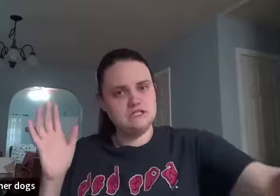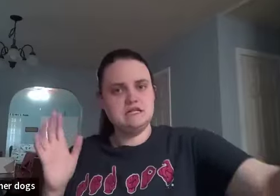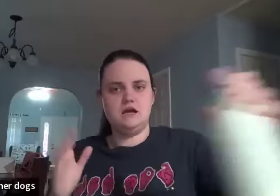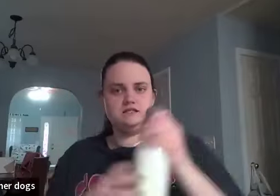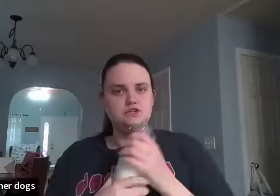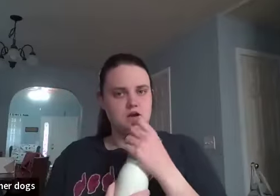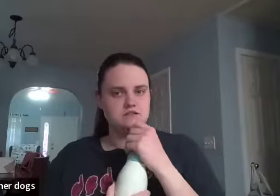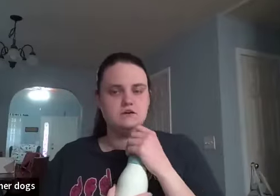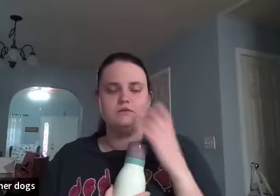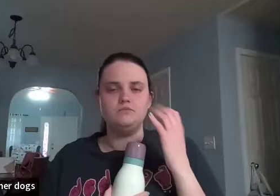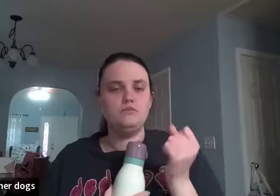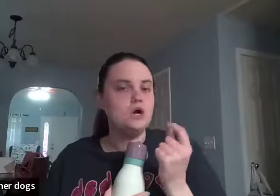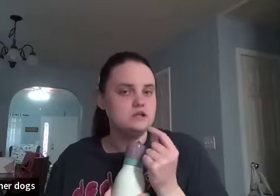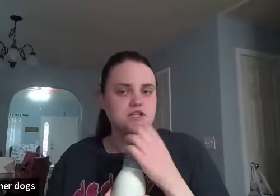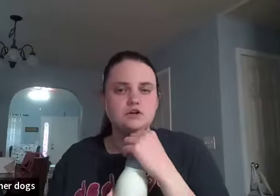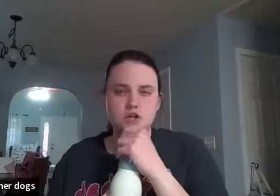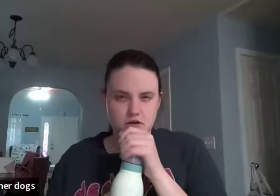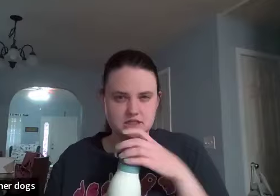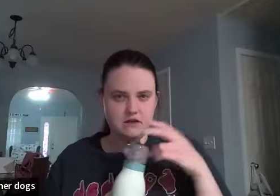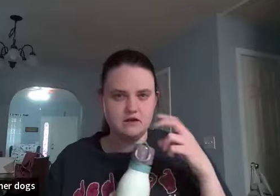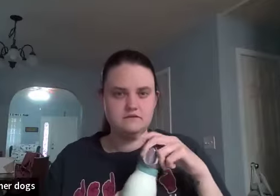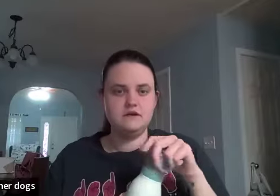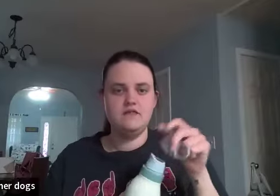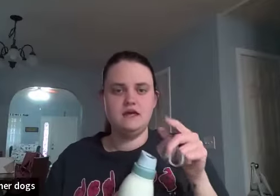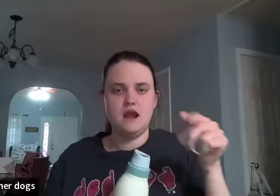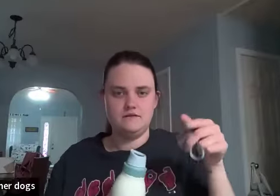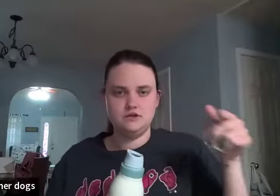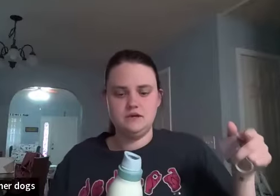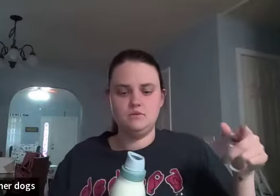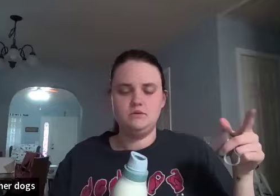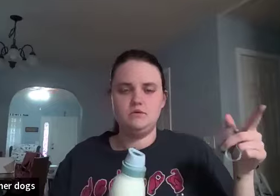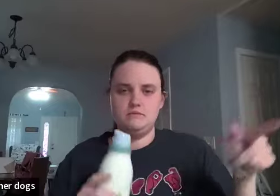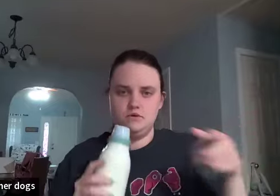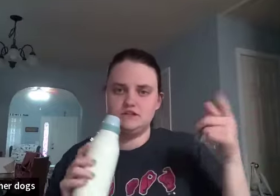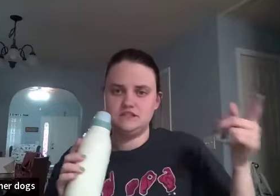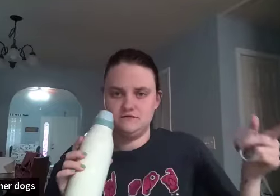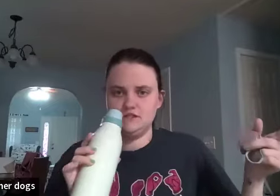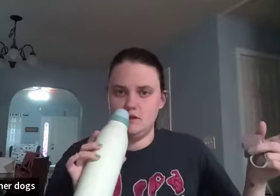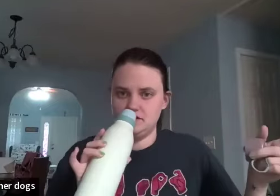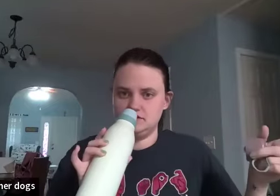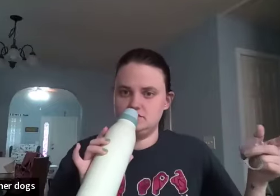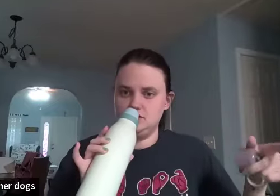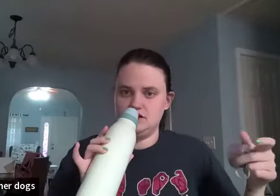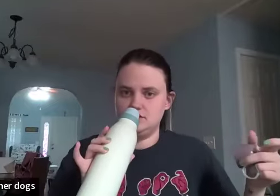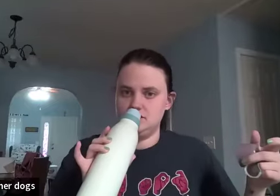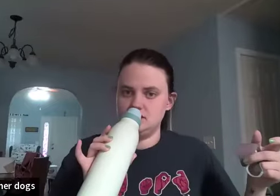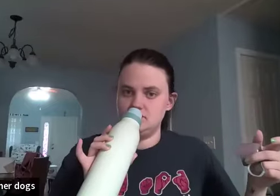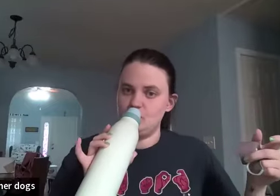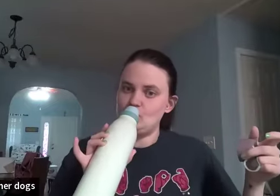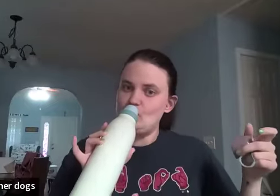emotion signs that you guys are words that you're curious of. And then after a bit, we will then move on to different topics that you guys are curious of.